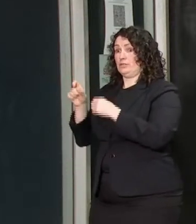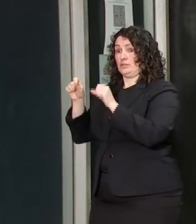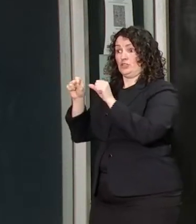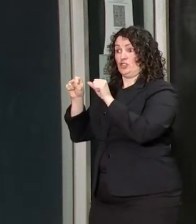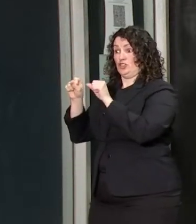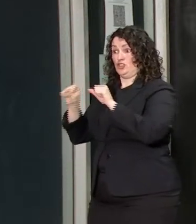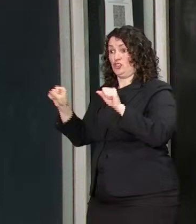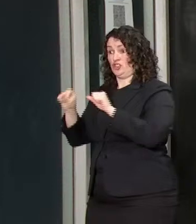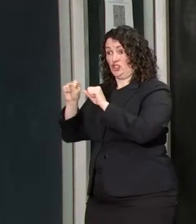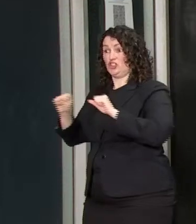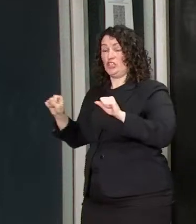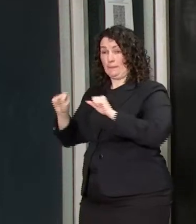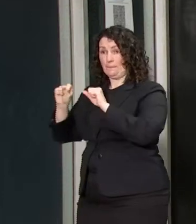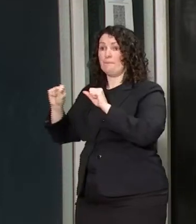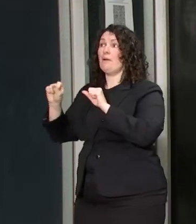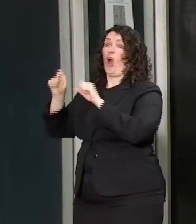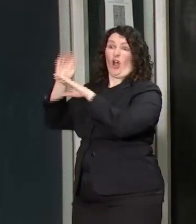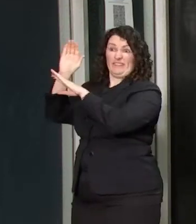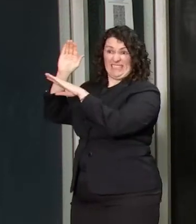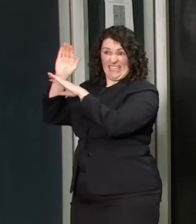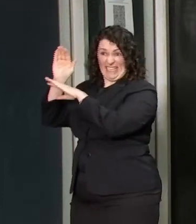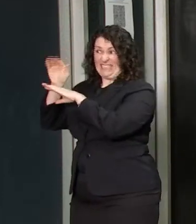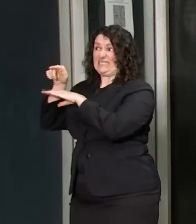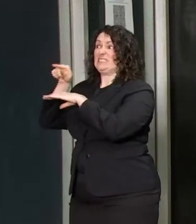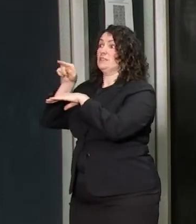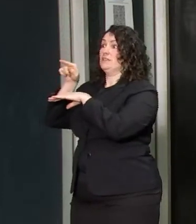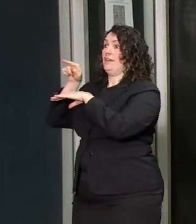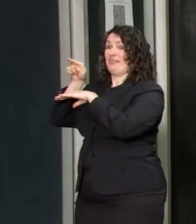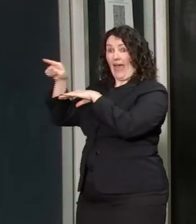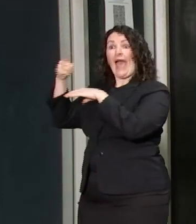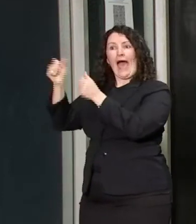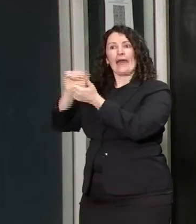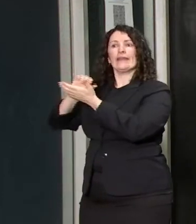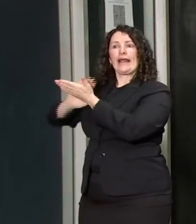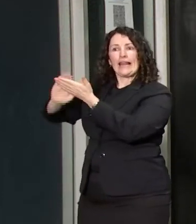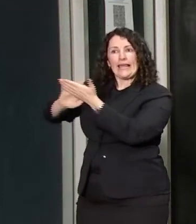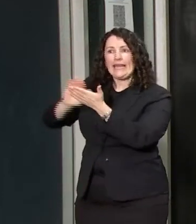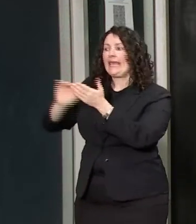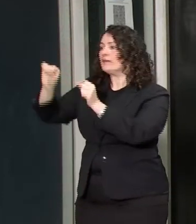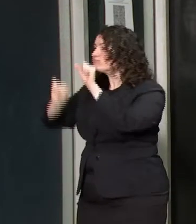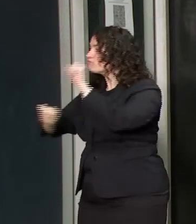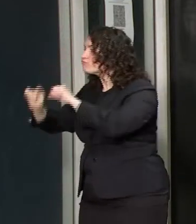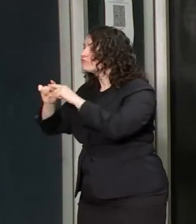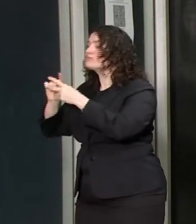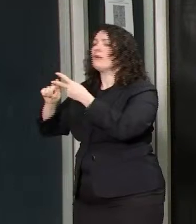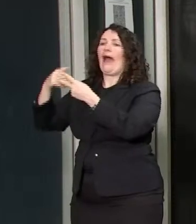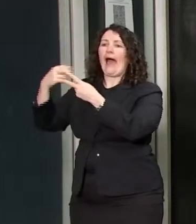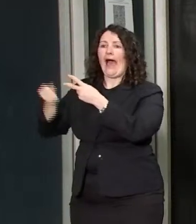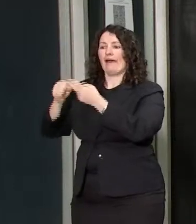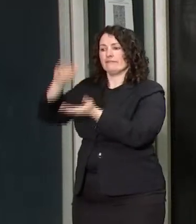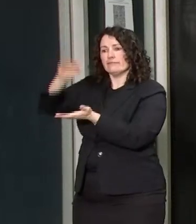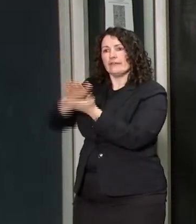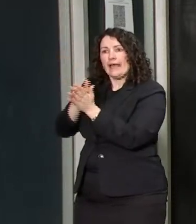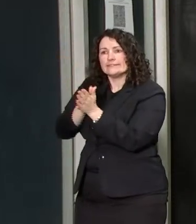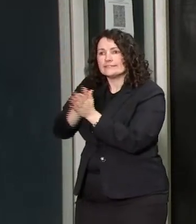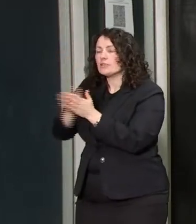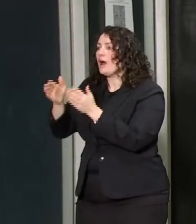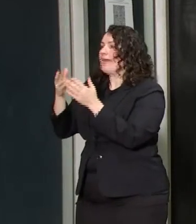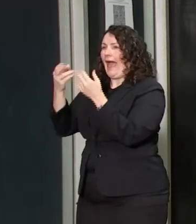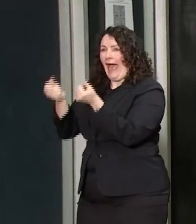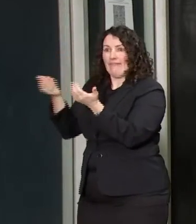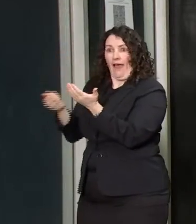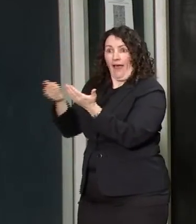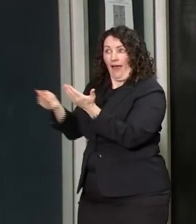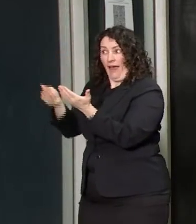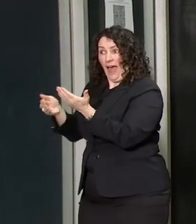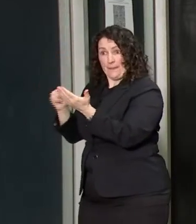density quotients effectively, and where they've tried to put in all of those disinfection and cleaning measures, and they've still had significant outbreaks. It